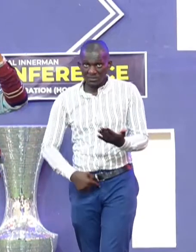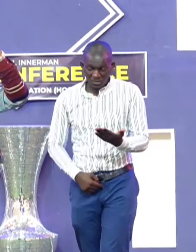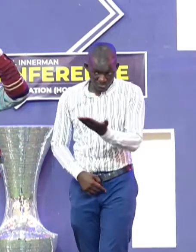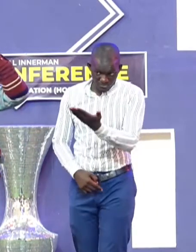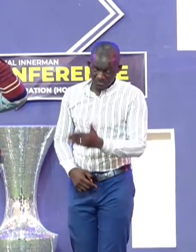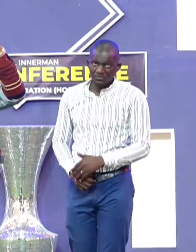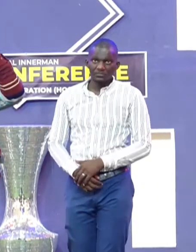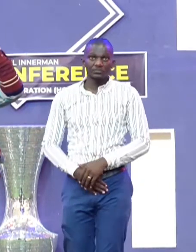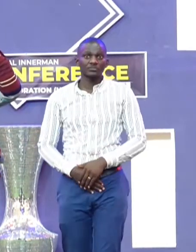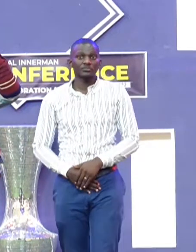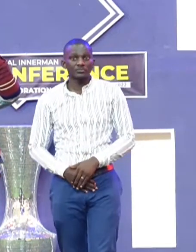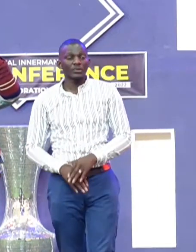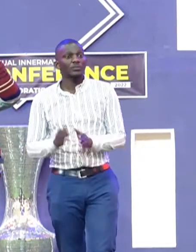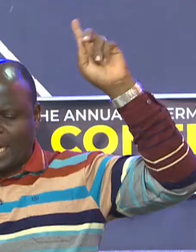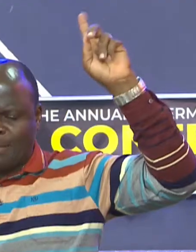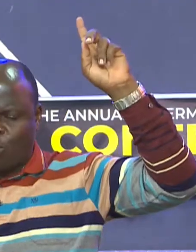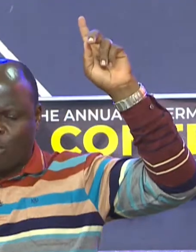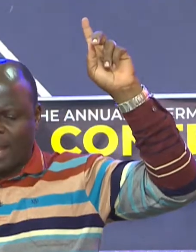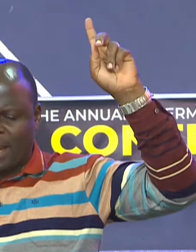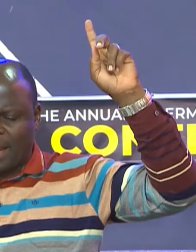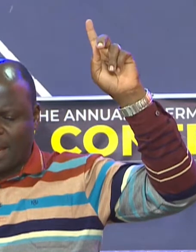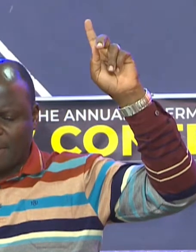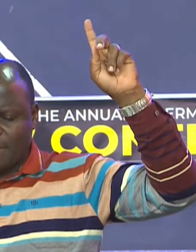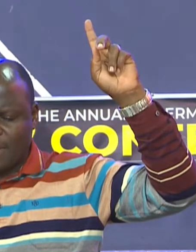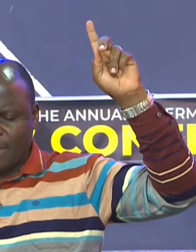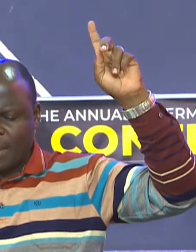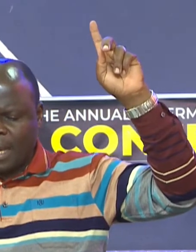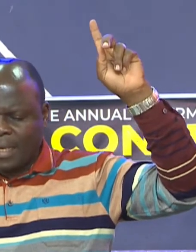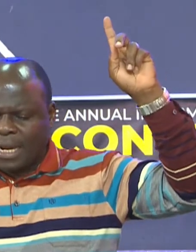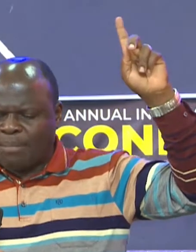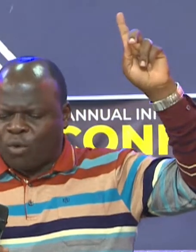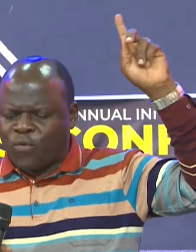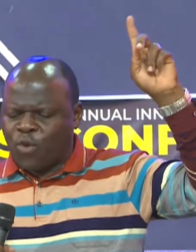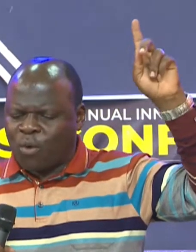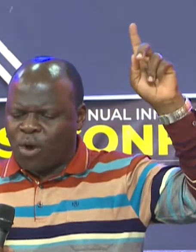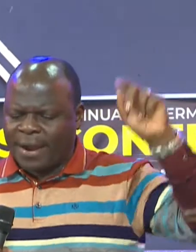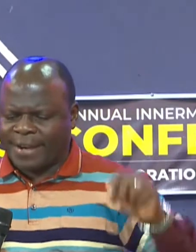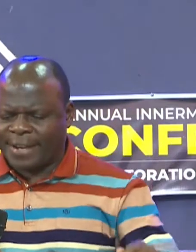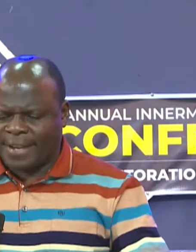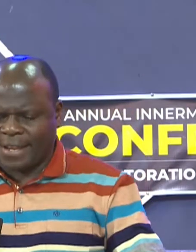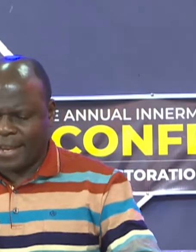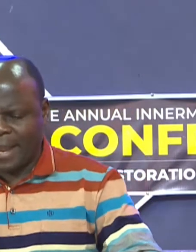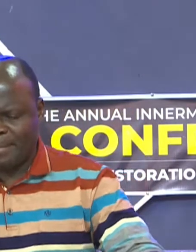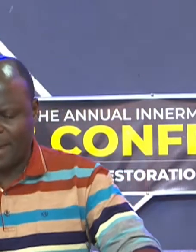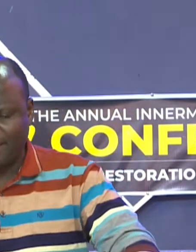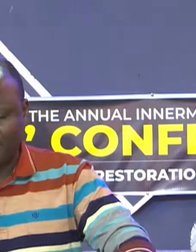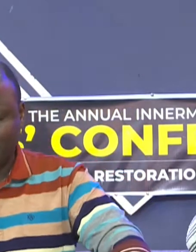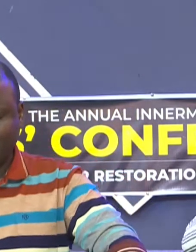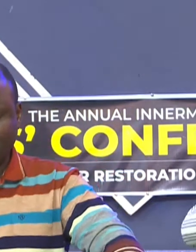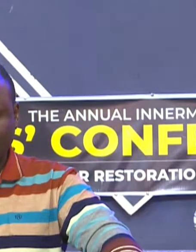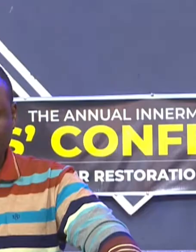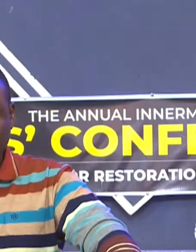18 says, kubanga Ibulayimu talirema kubera talirema kufuka gwanga dene